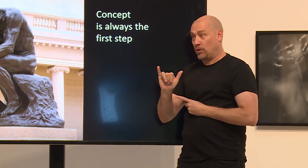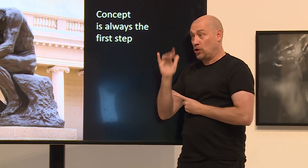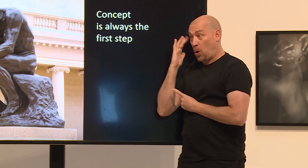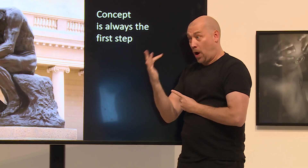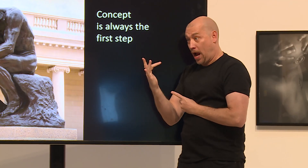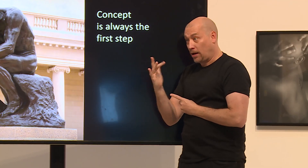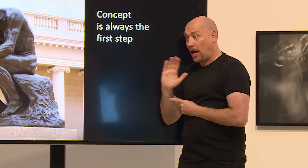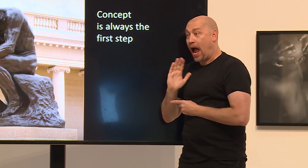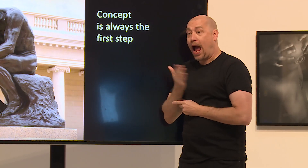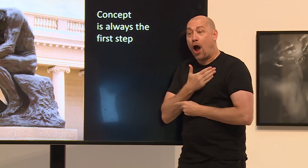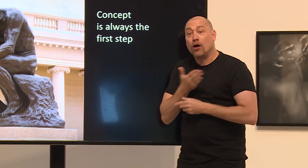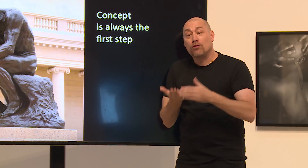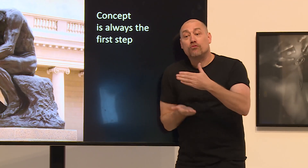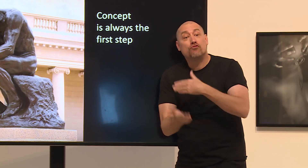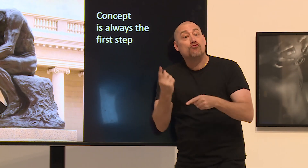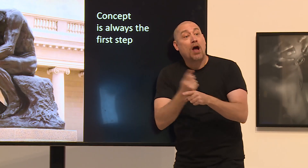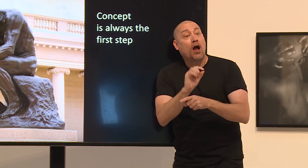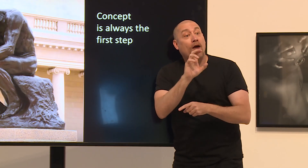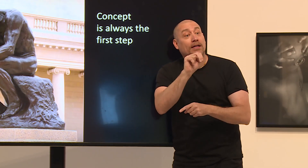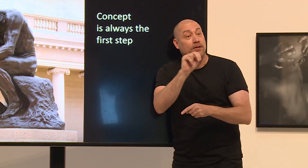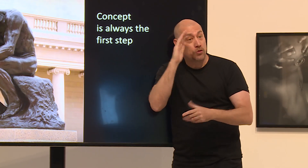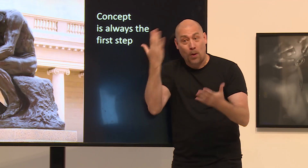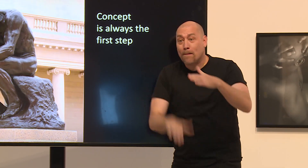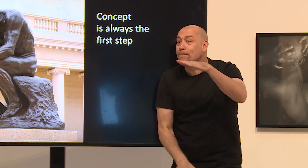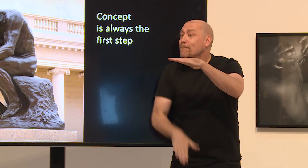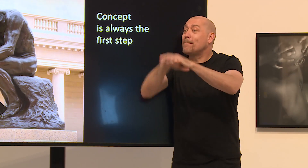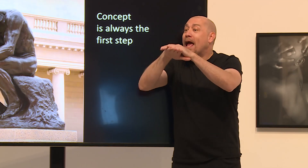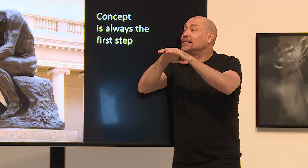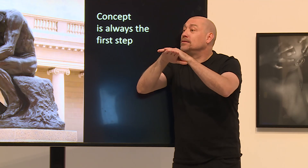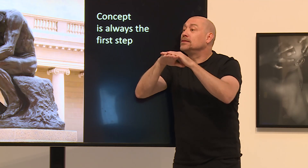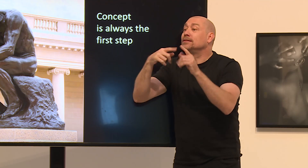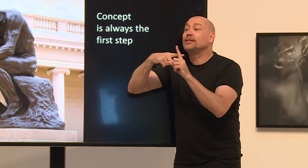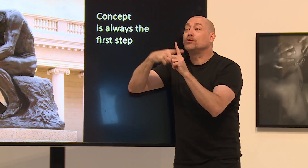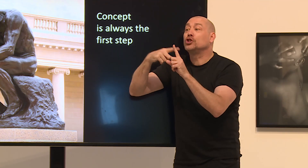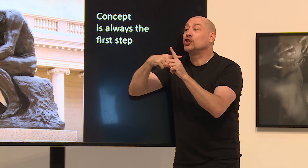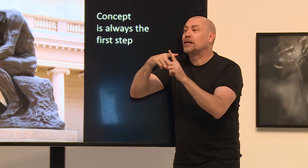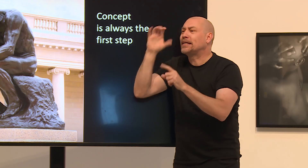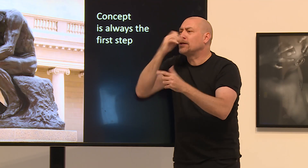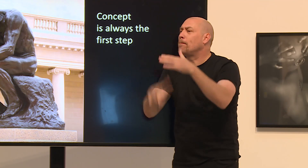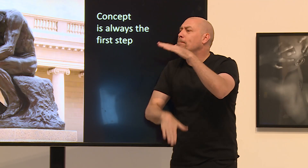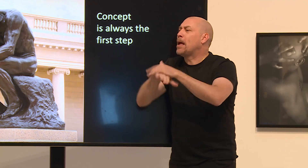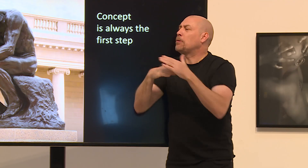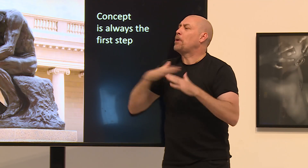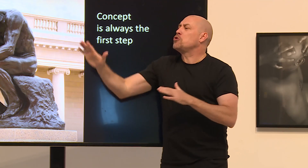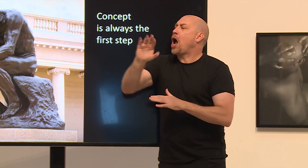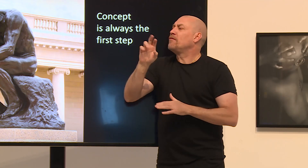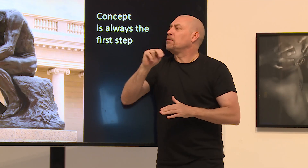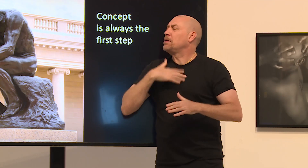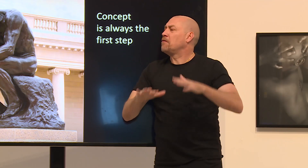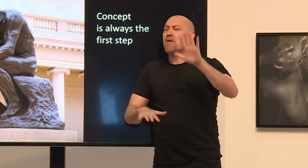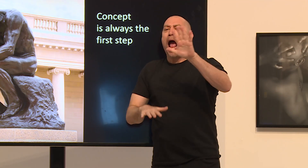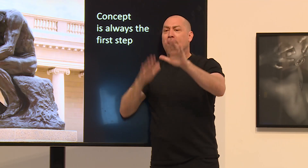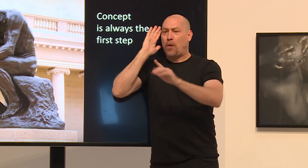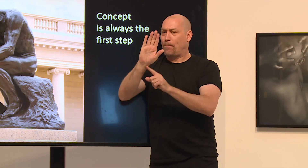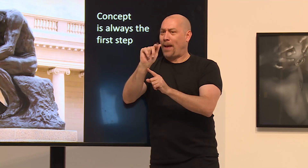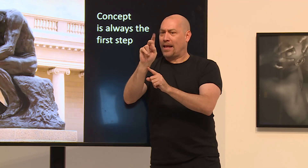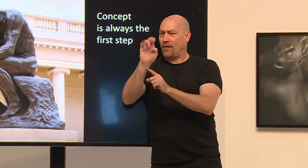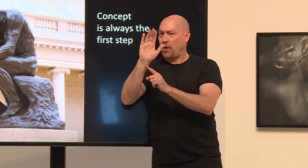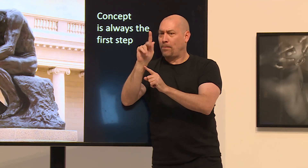And I was thinking, well, if we're going to do this, we got to have the right oven. What do you think the maximum temperature is for your ovens?